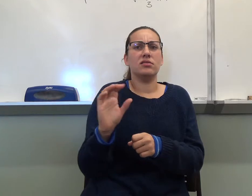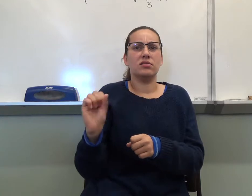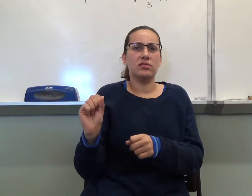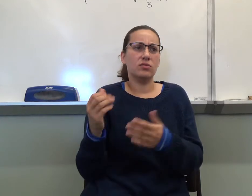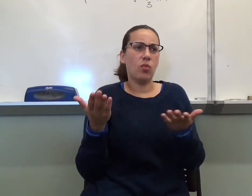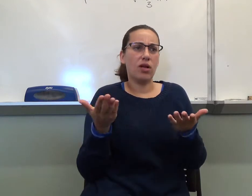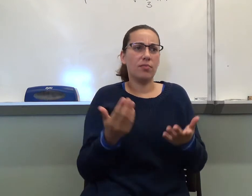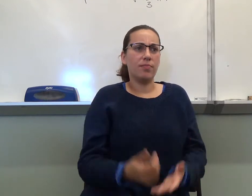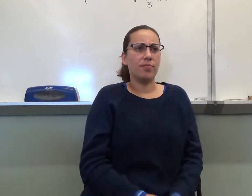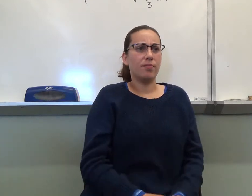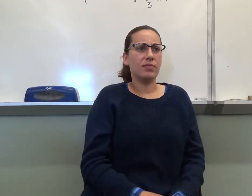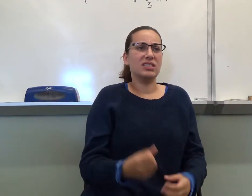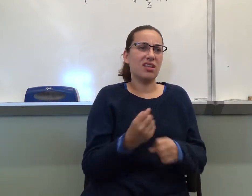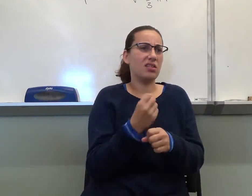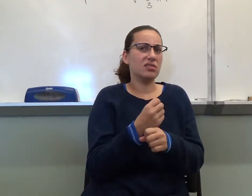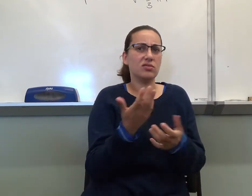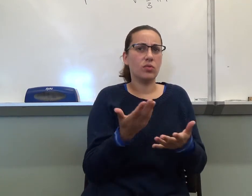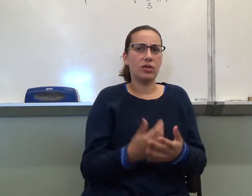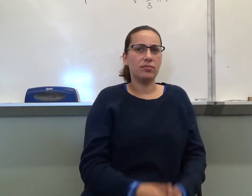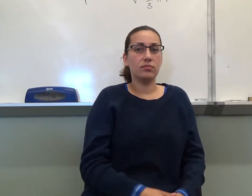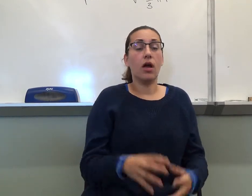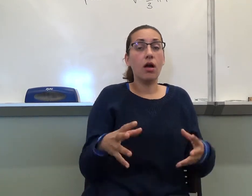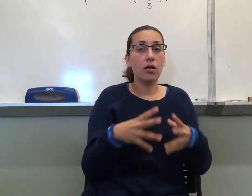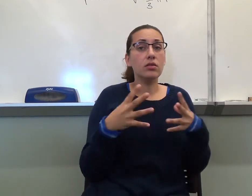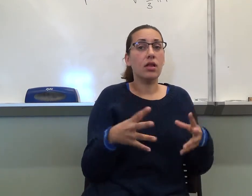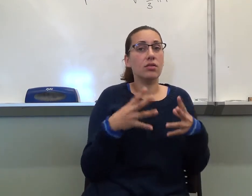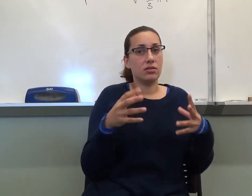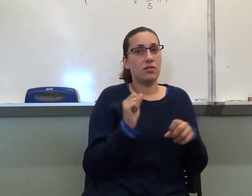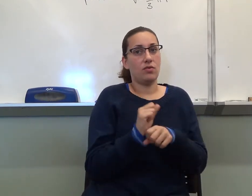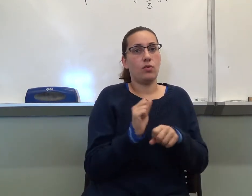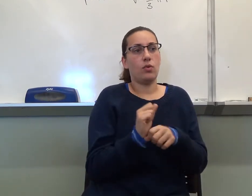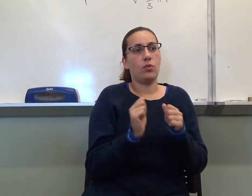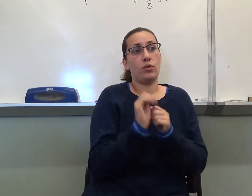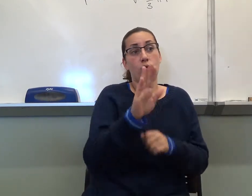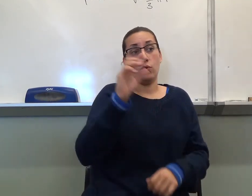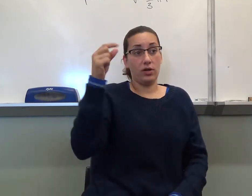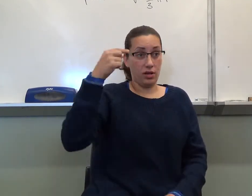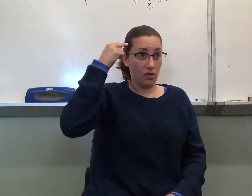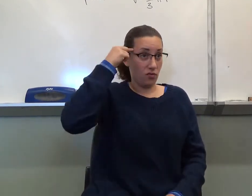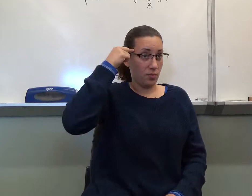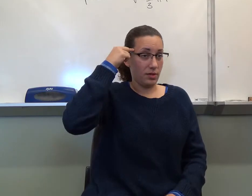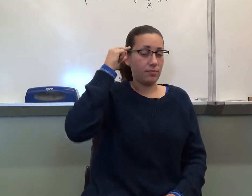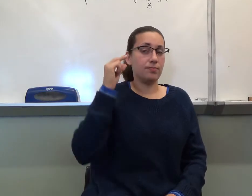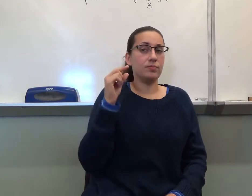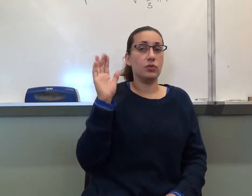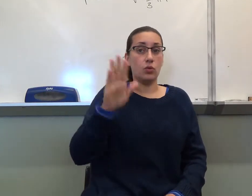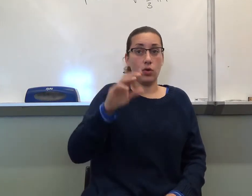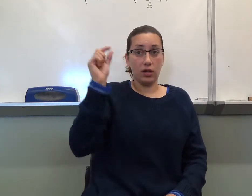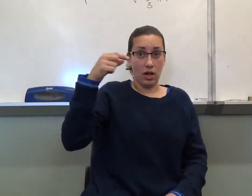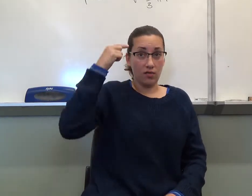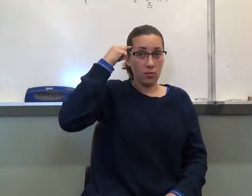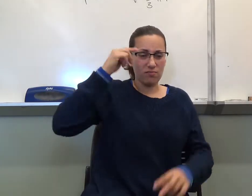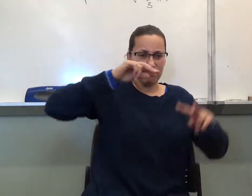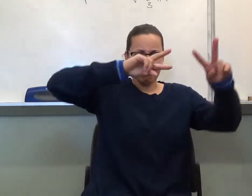Well, an awful lot of work is done, especially by your government, to analyze,